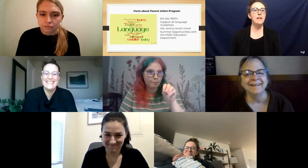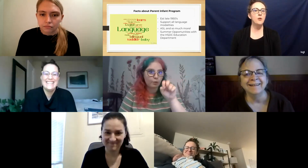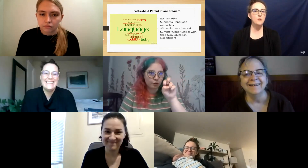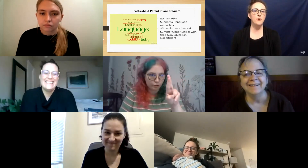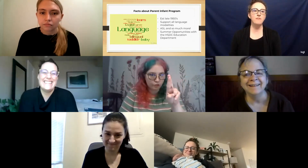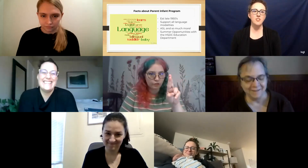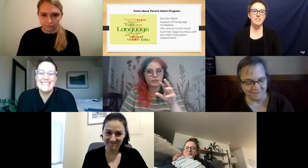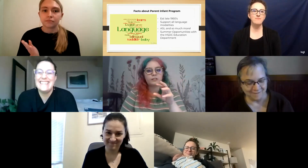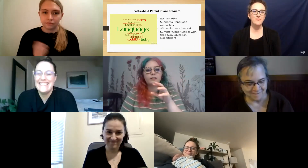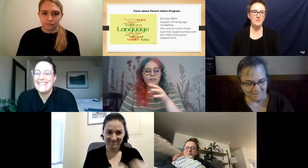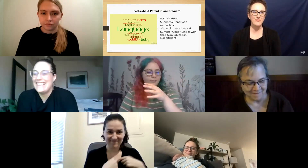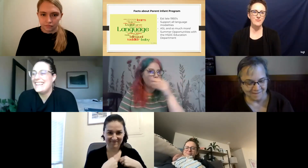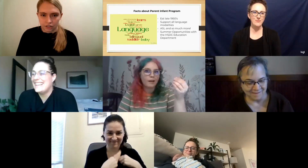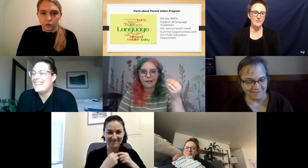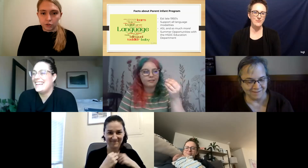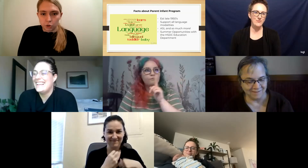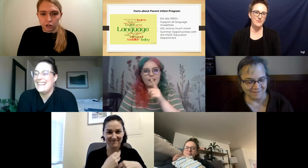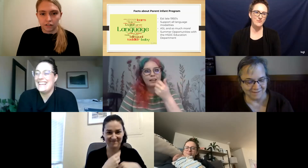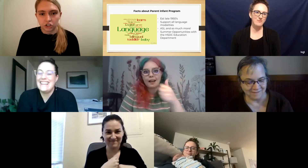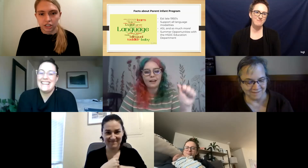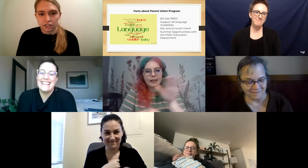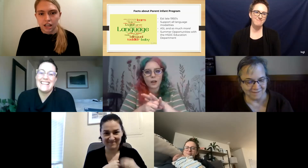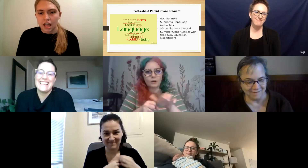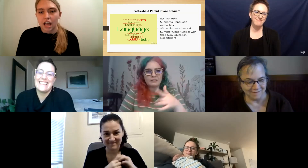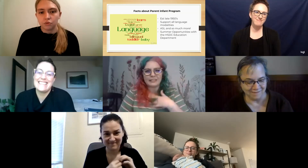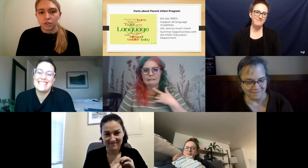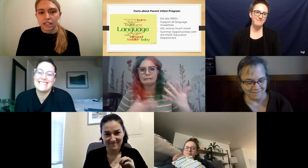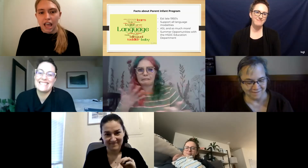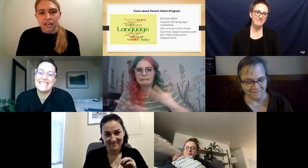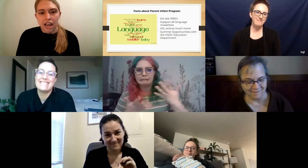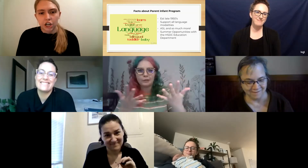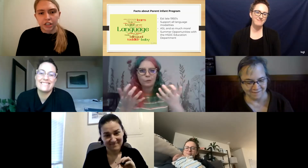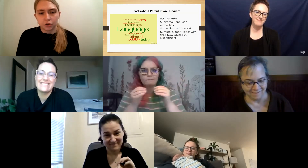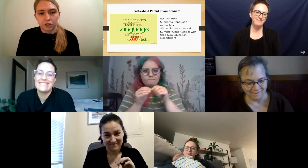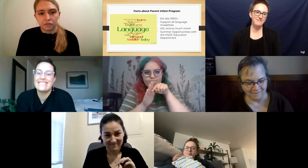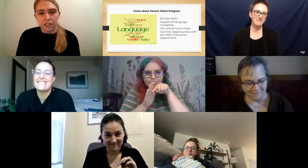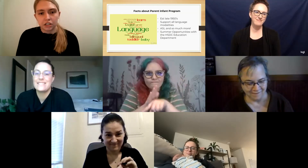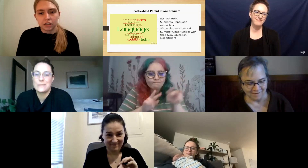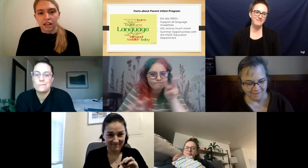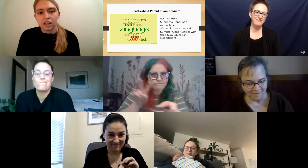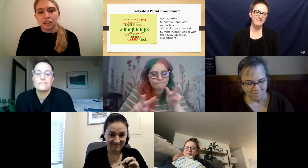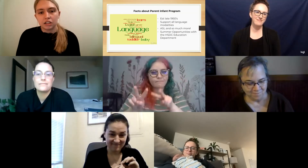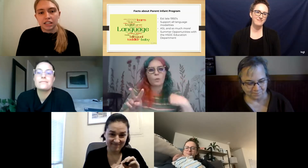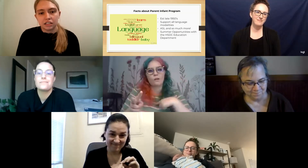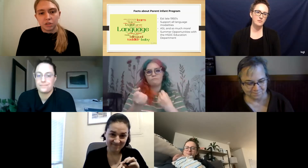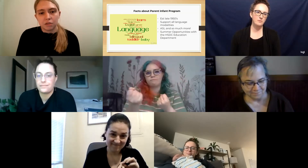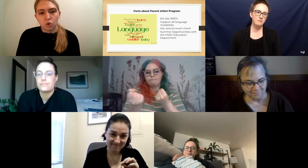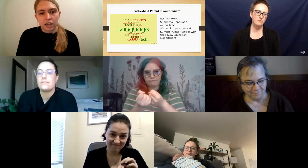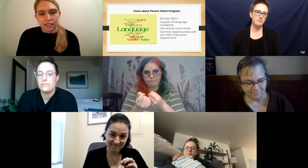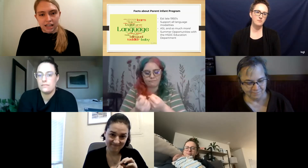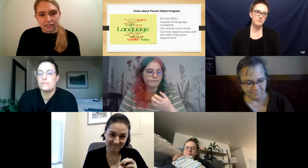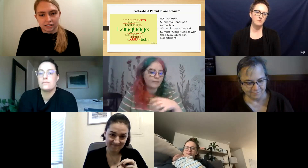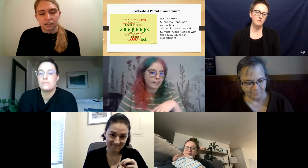And gross motor function. Gross motor function, and really any area where you feel that there needs to be a